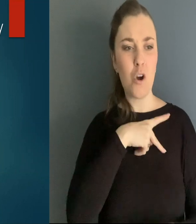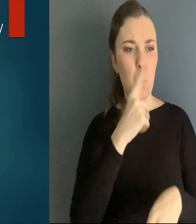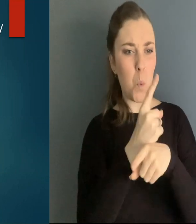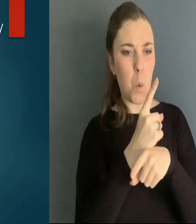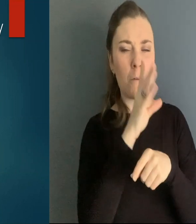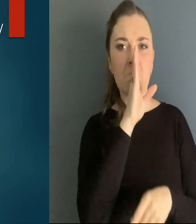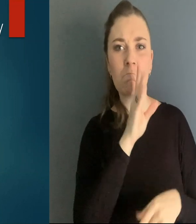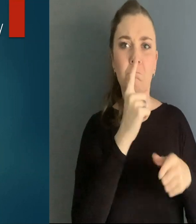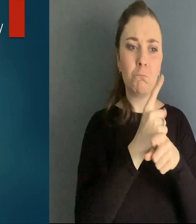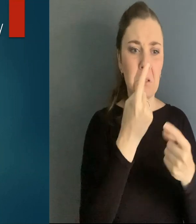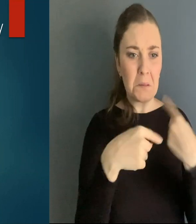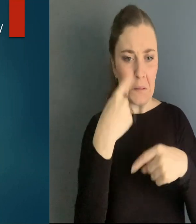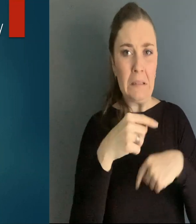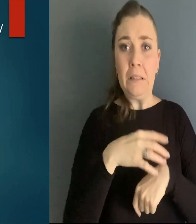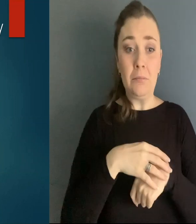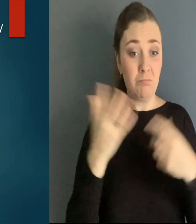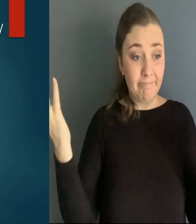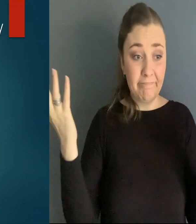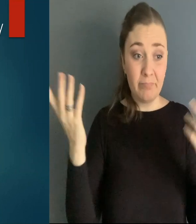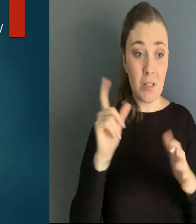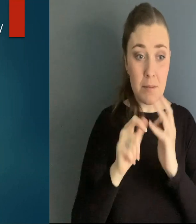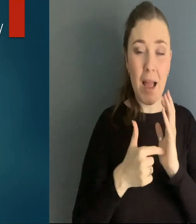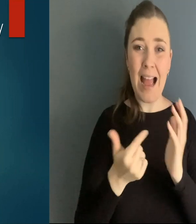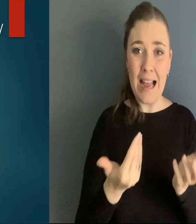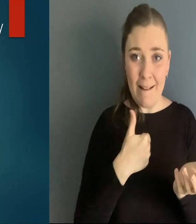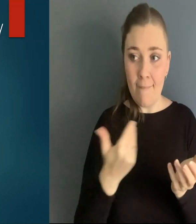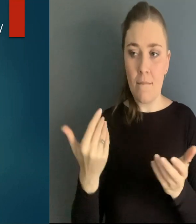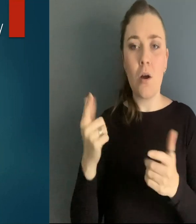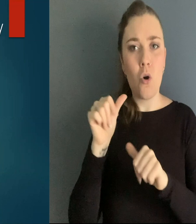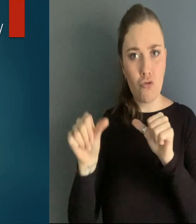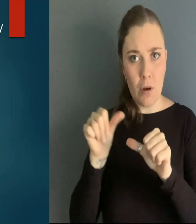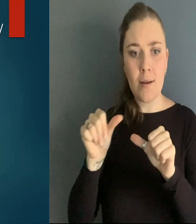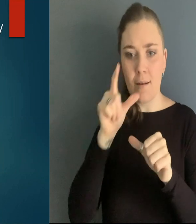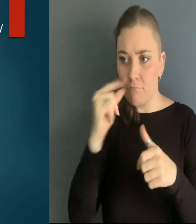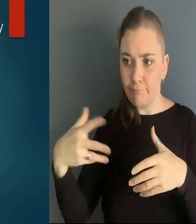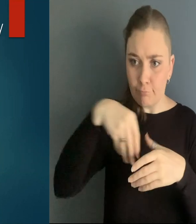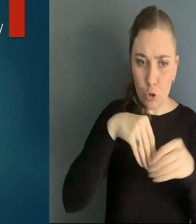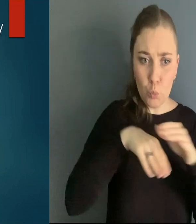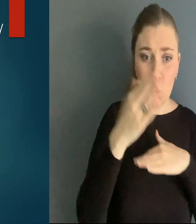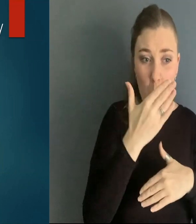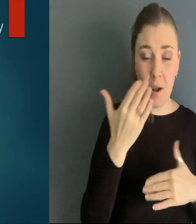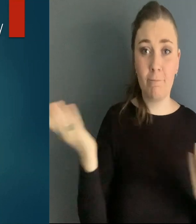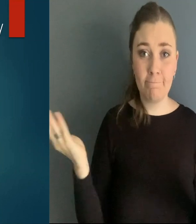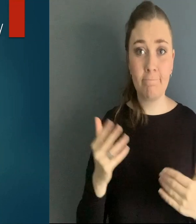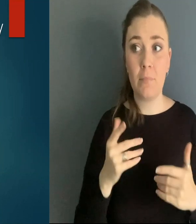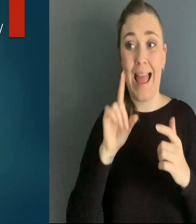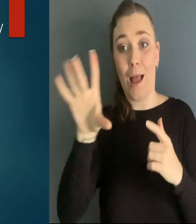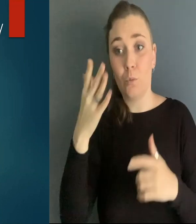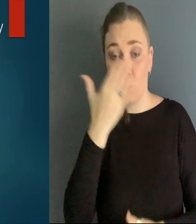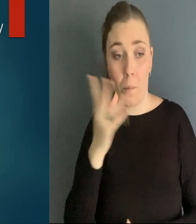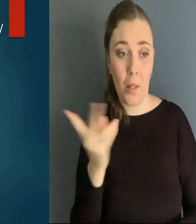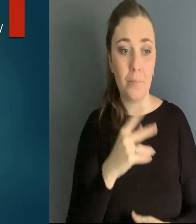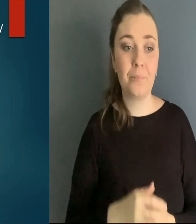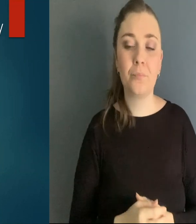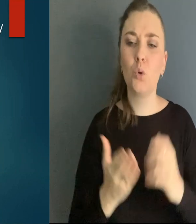seriously but gave her son the necessary resources to develop and participate in school and out over